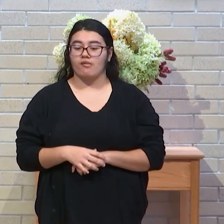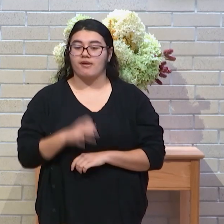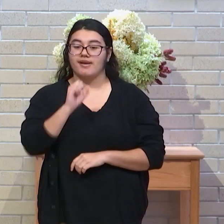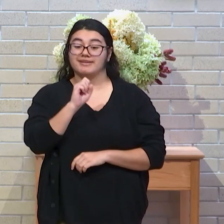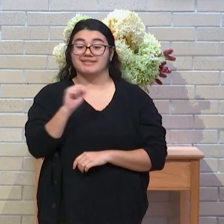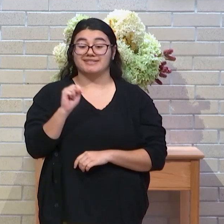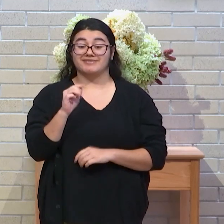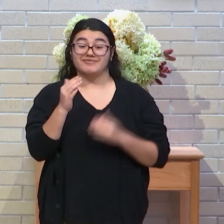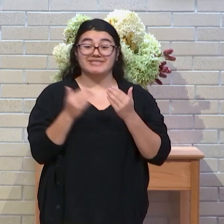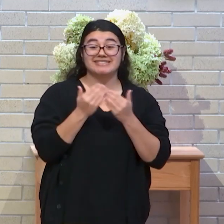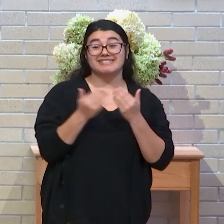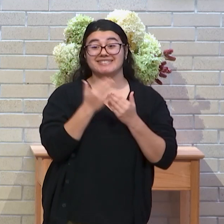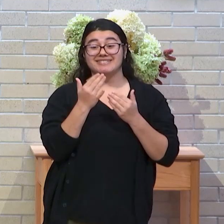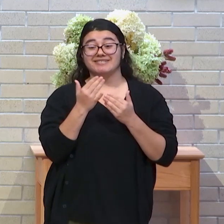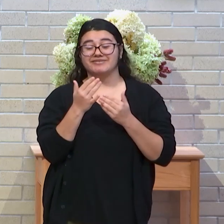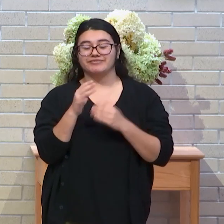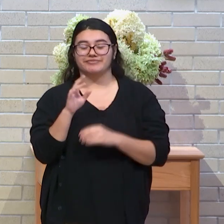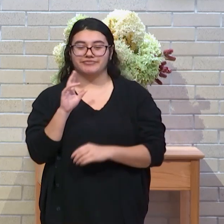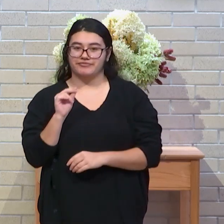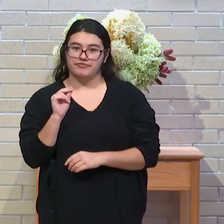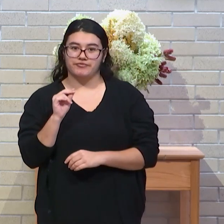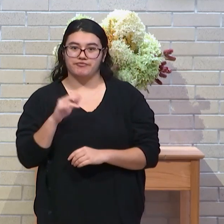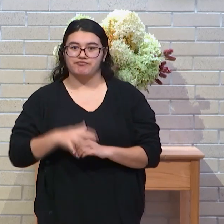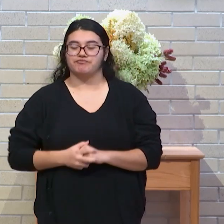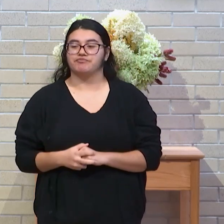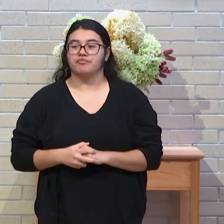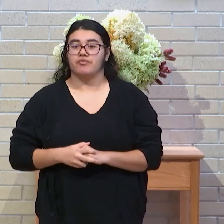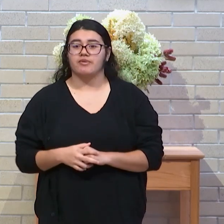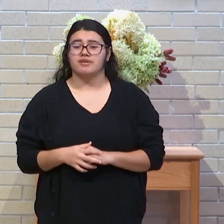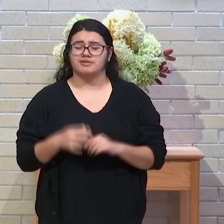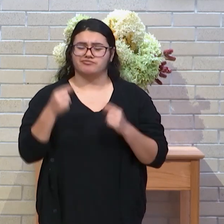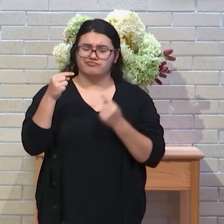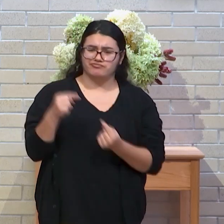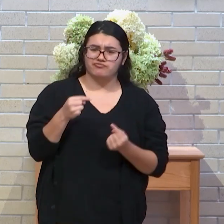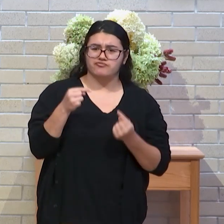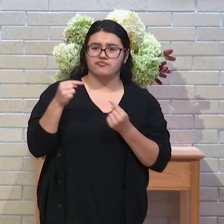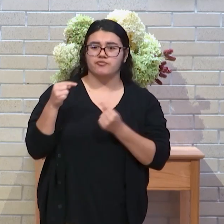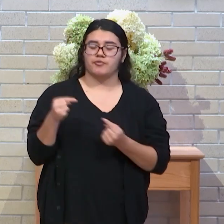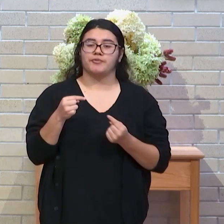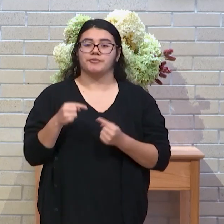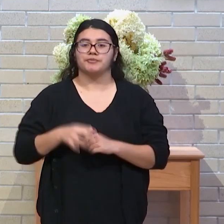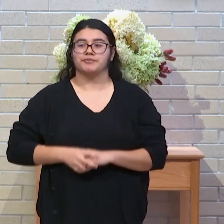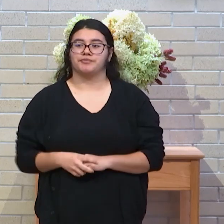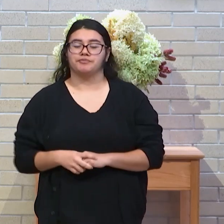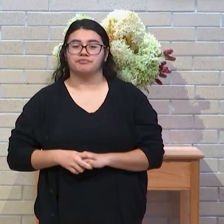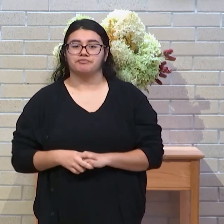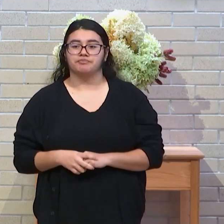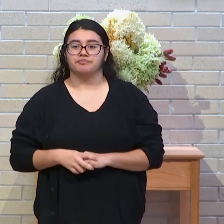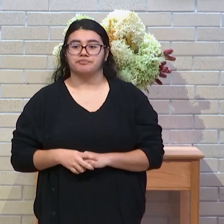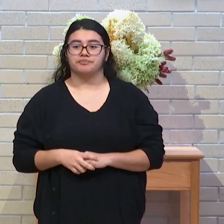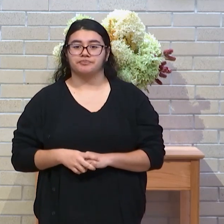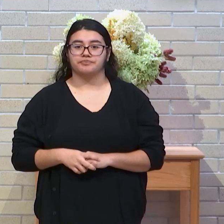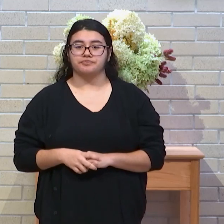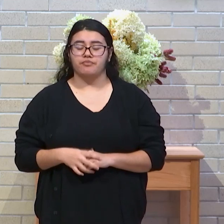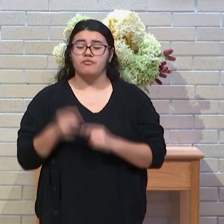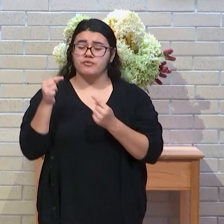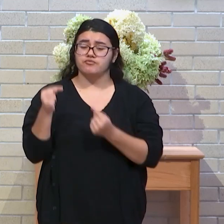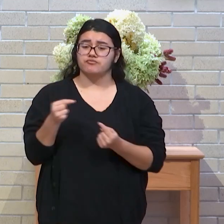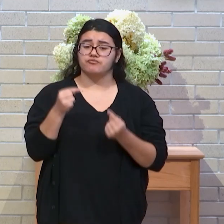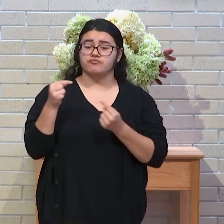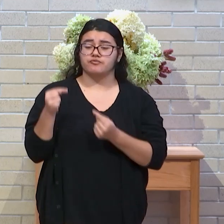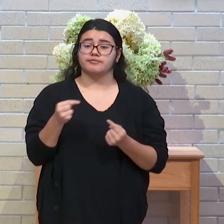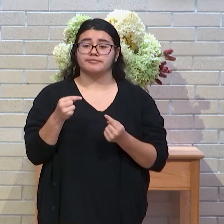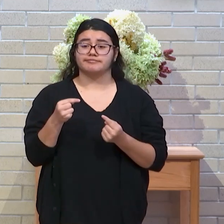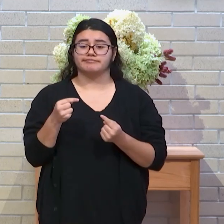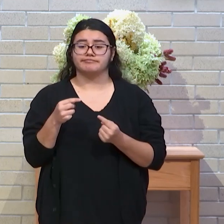that all of the hard stuff would make for really good stories eventually, once I was more removed from it and could laugh about the experience. Good